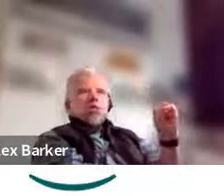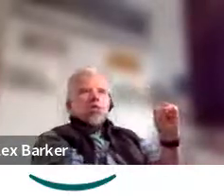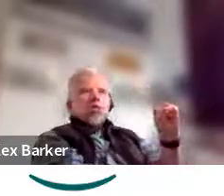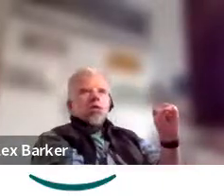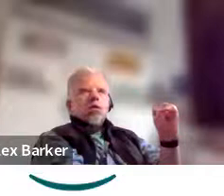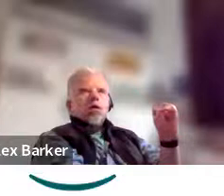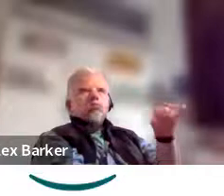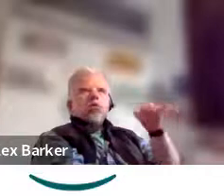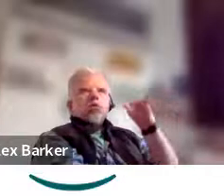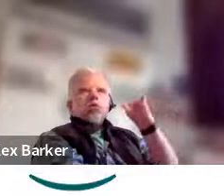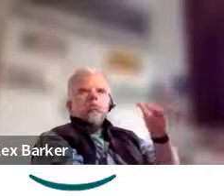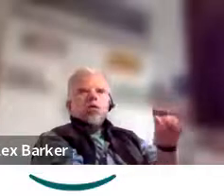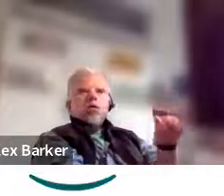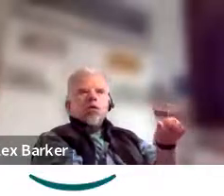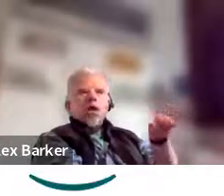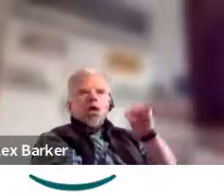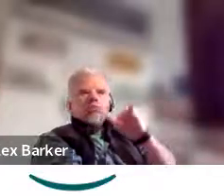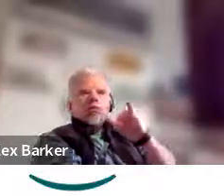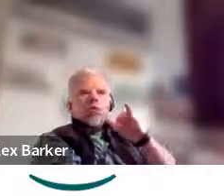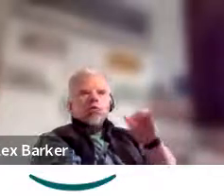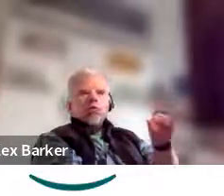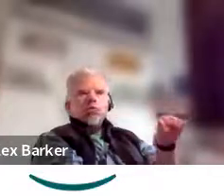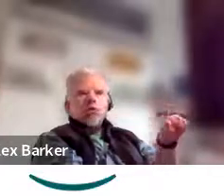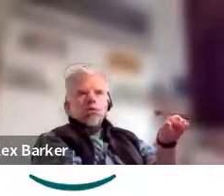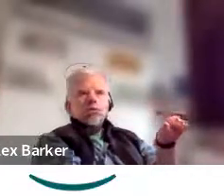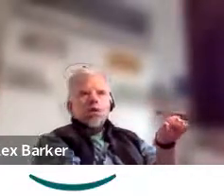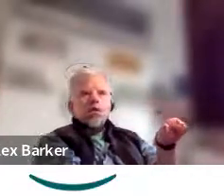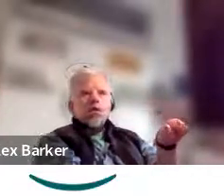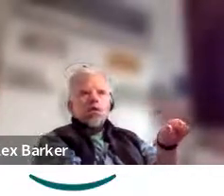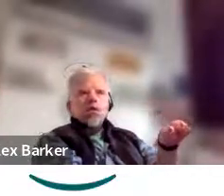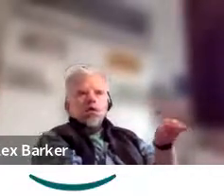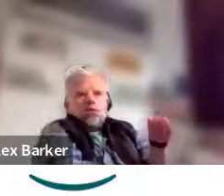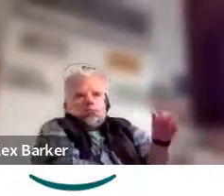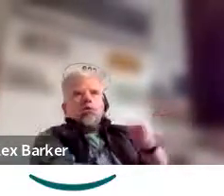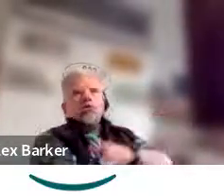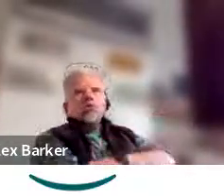need to turn in pieces of work that I had to be embarrassed about because I was writing.